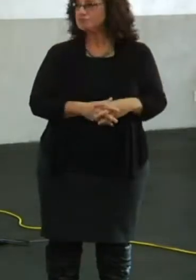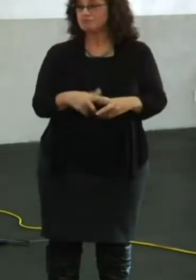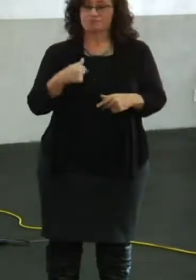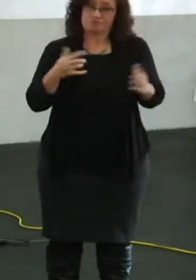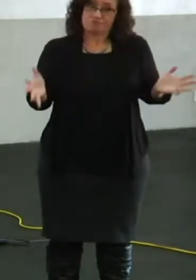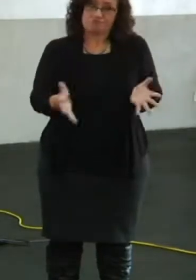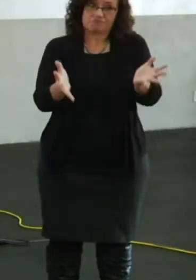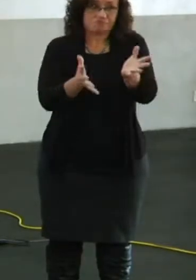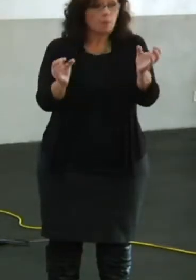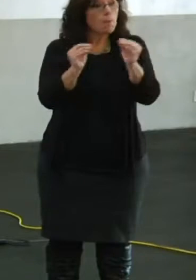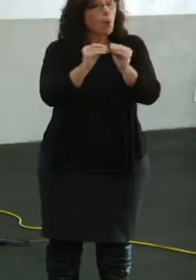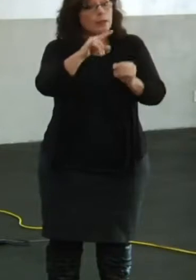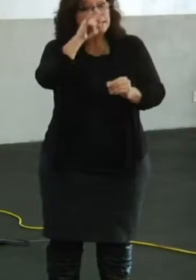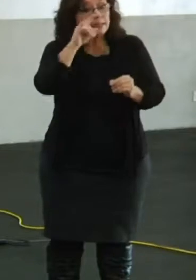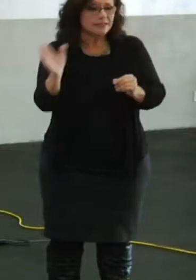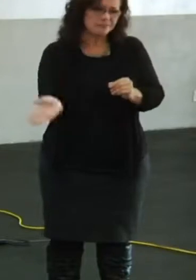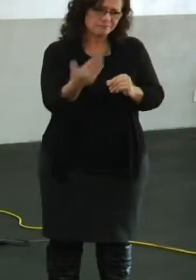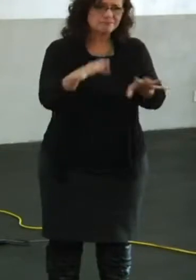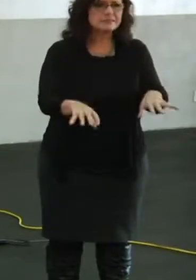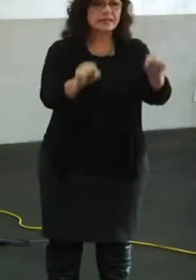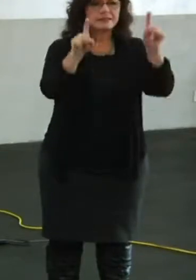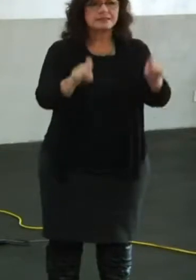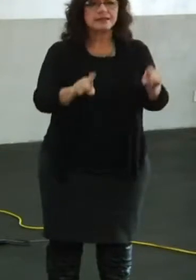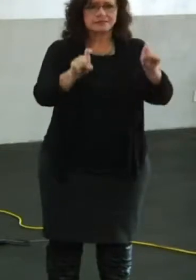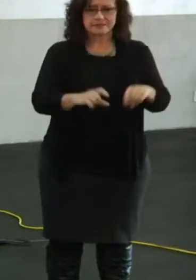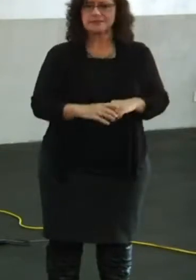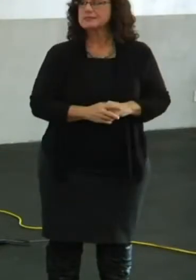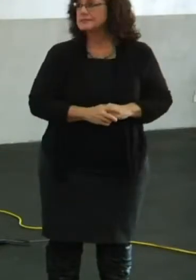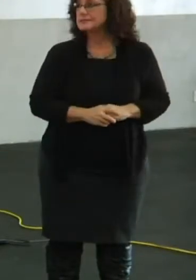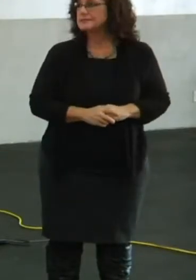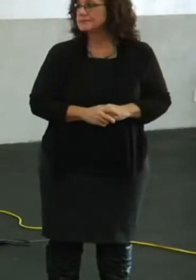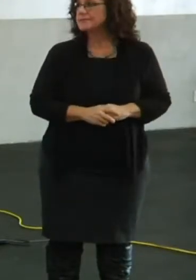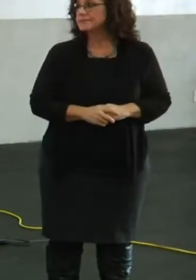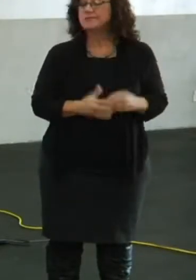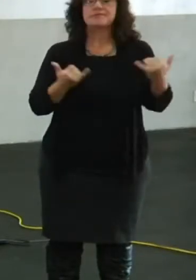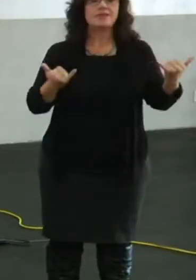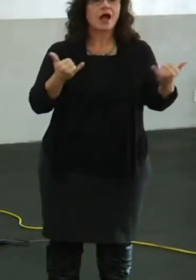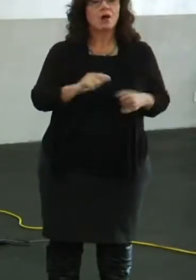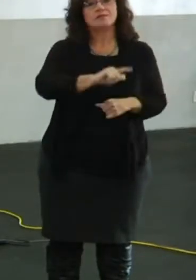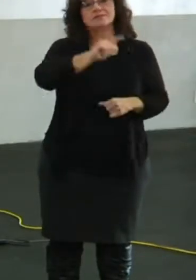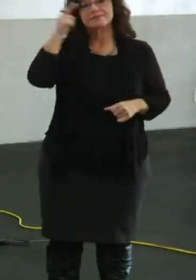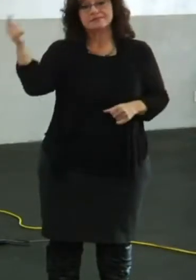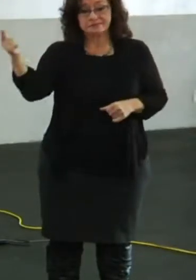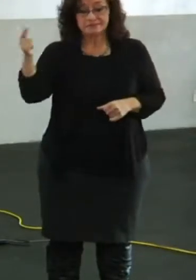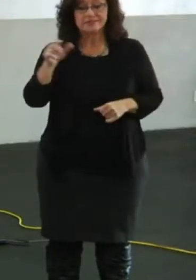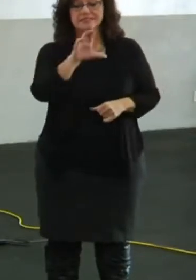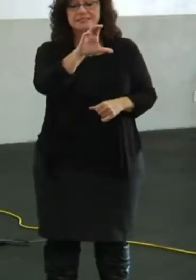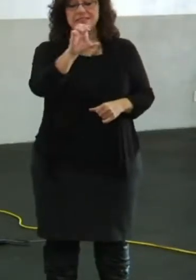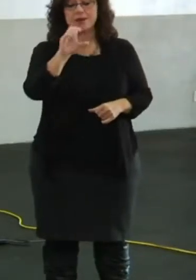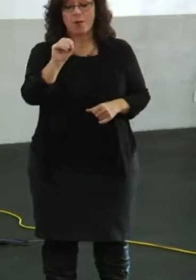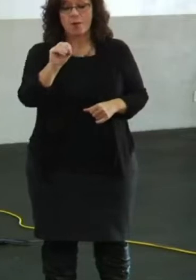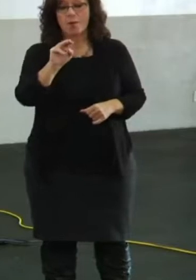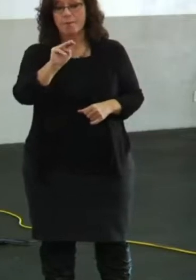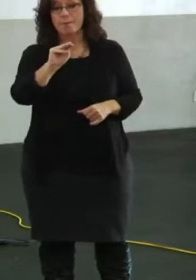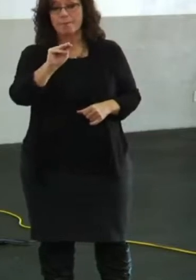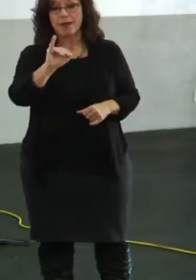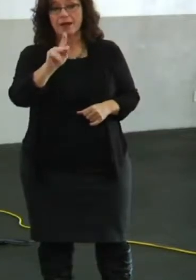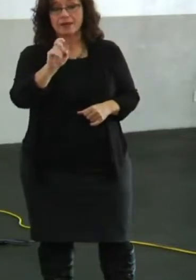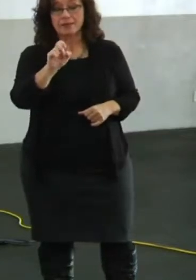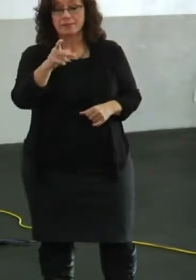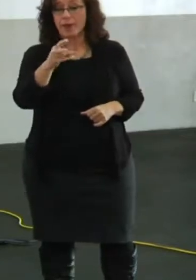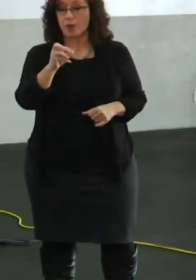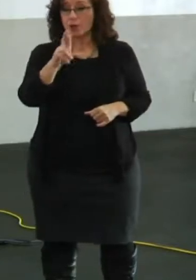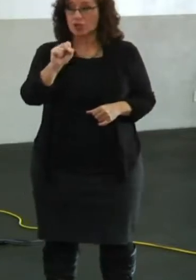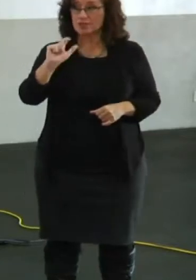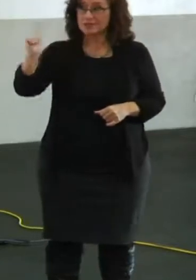encourage more kids to do it. Now I would like to invite County Executive Officer Mike Powers